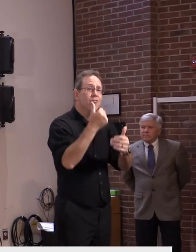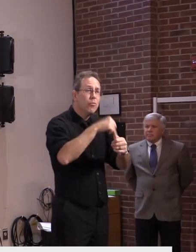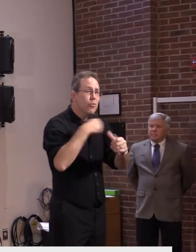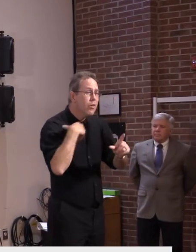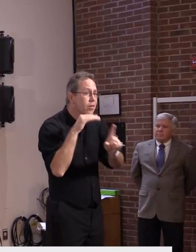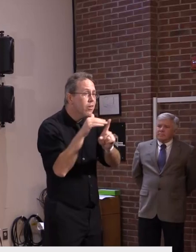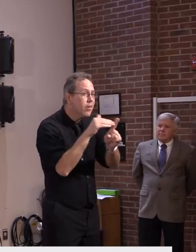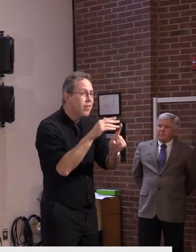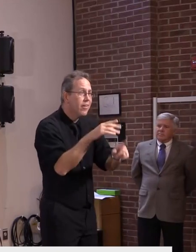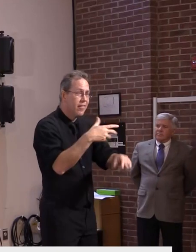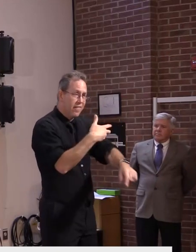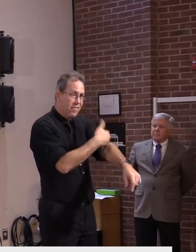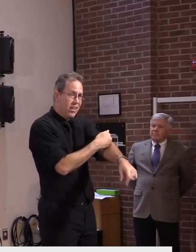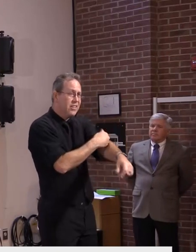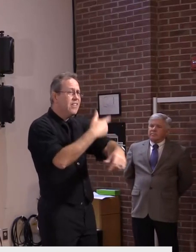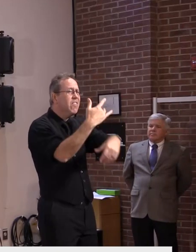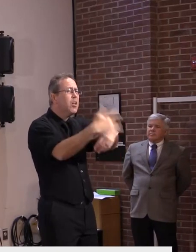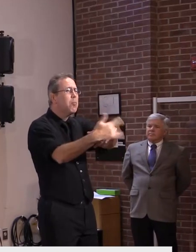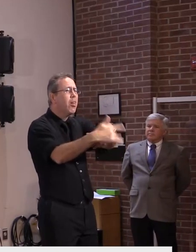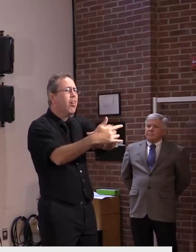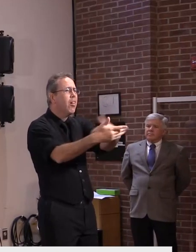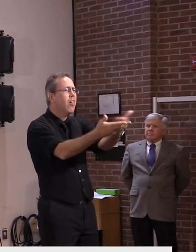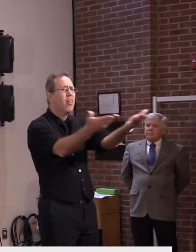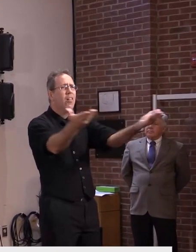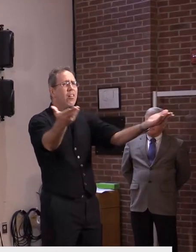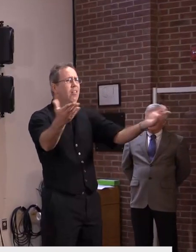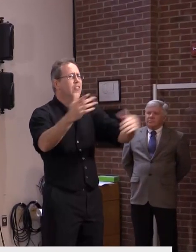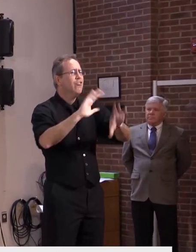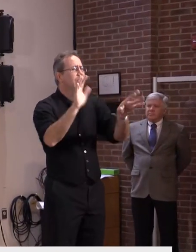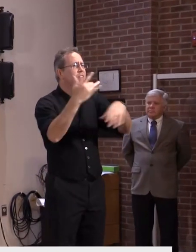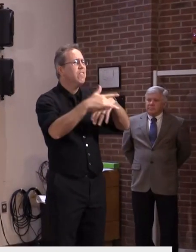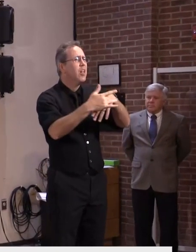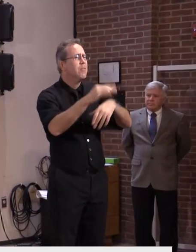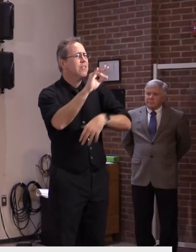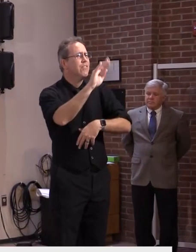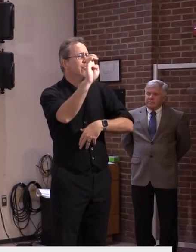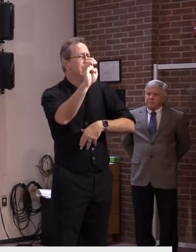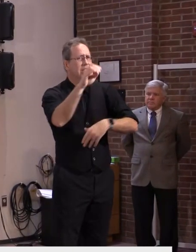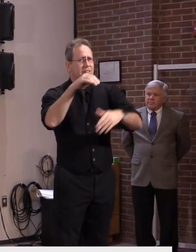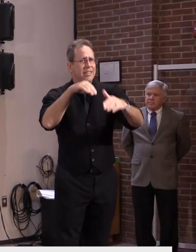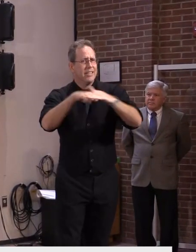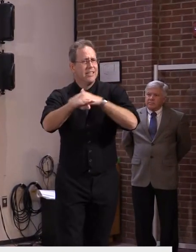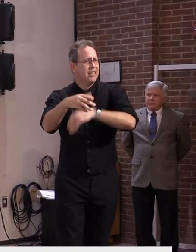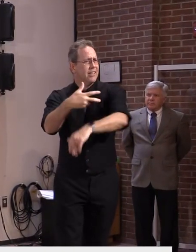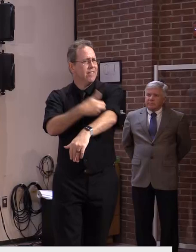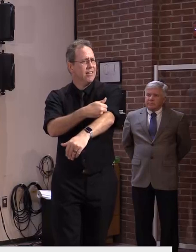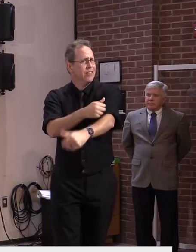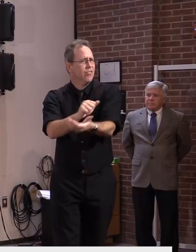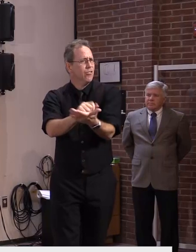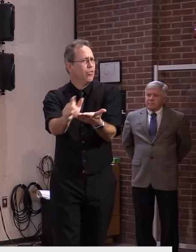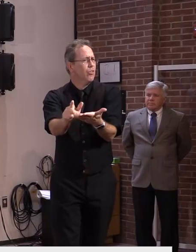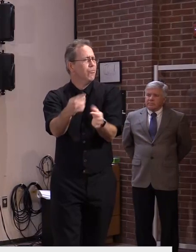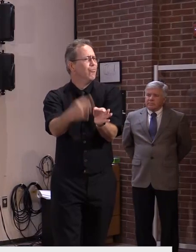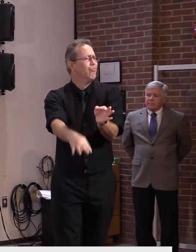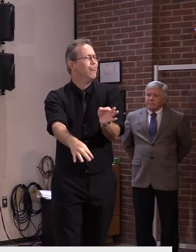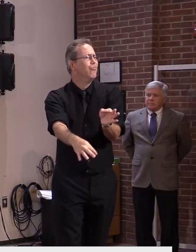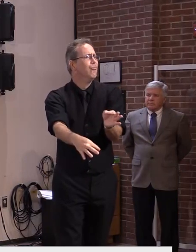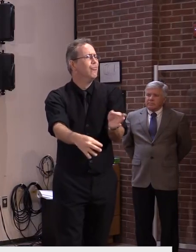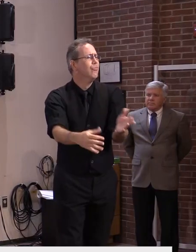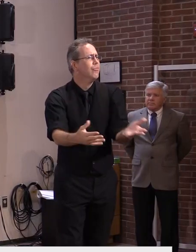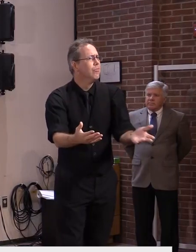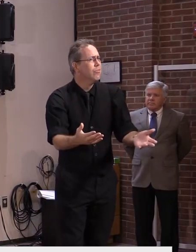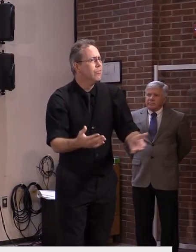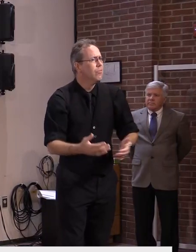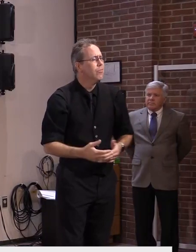indoors, you should be wearing a mask. You should be wearing a mask. Now, I don't think my saying